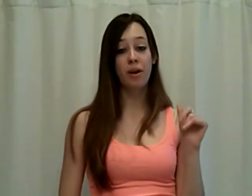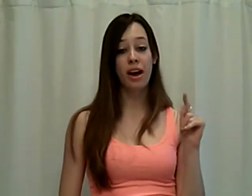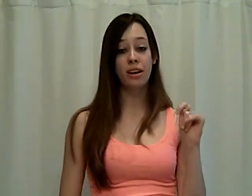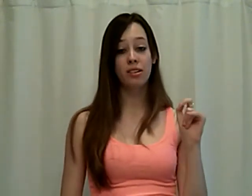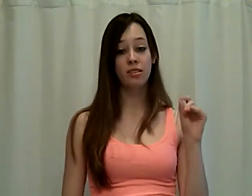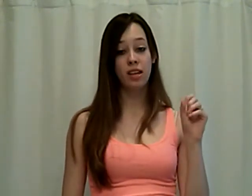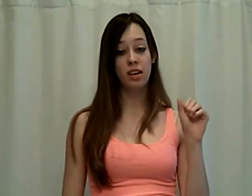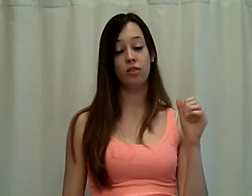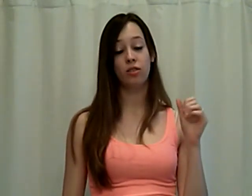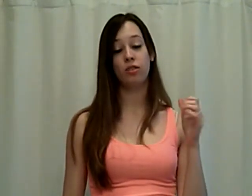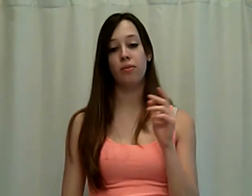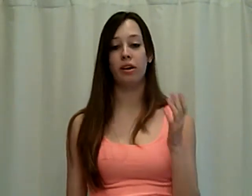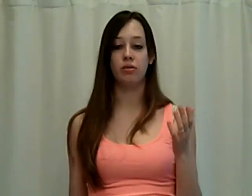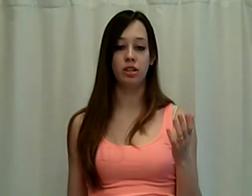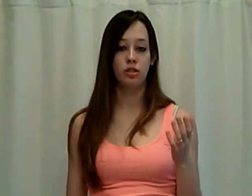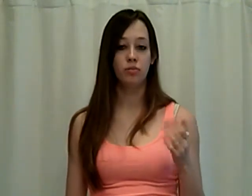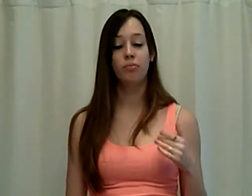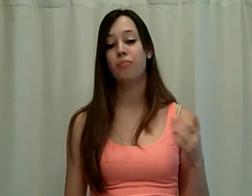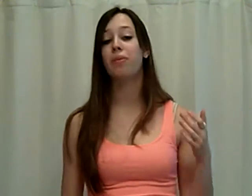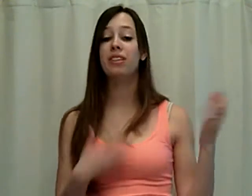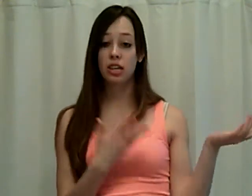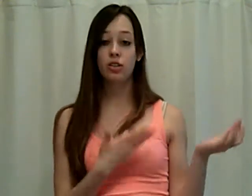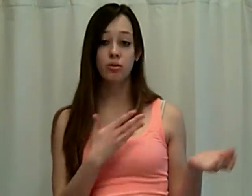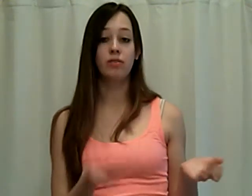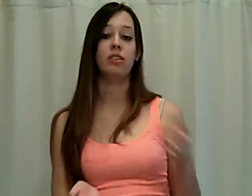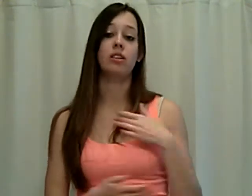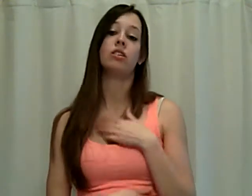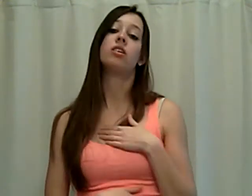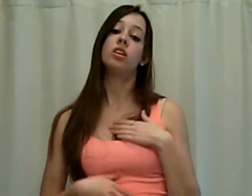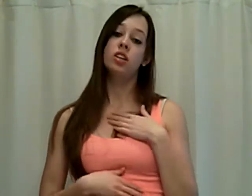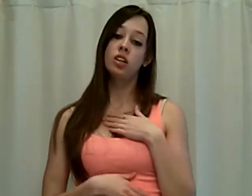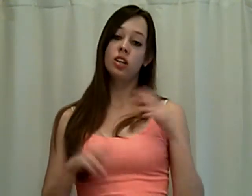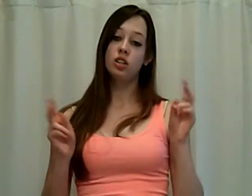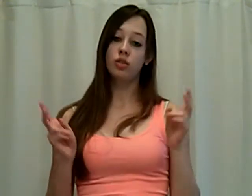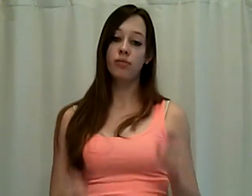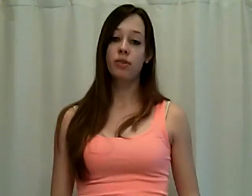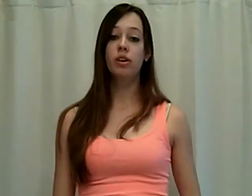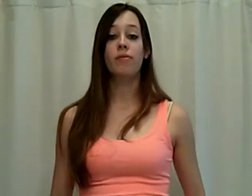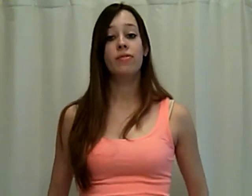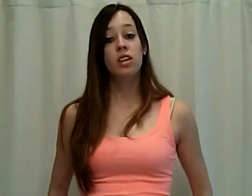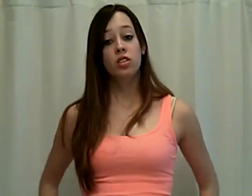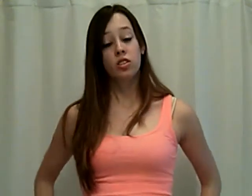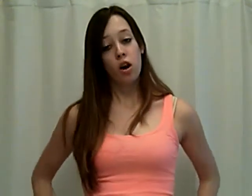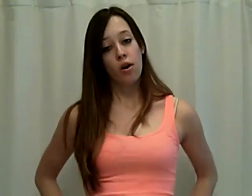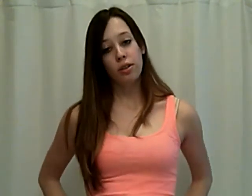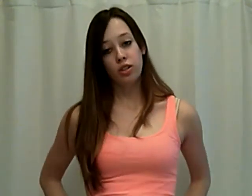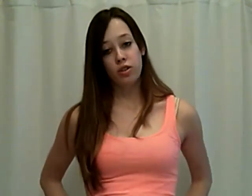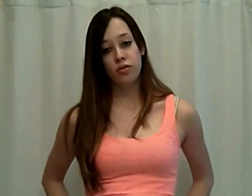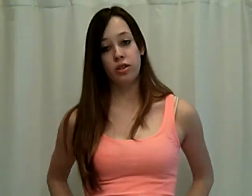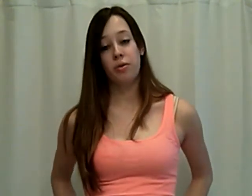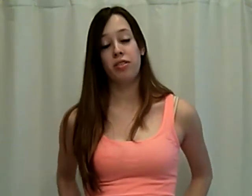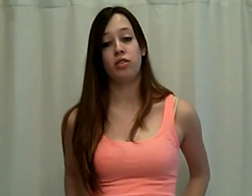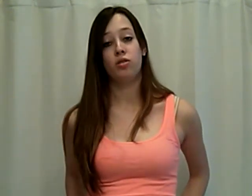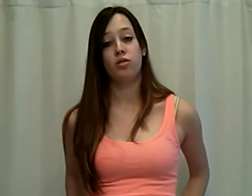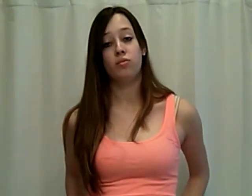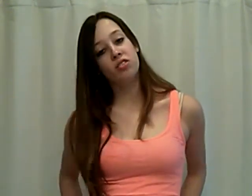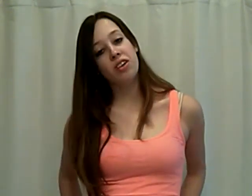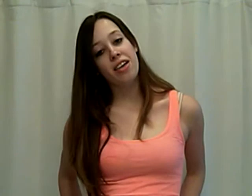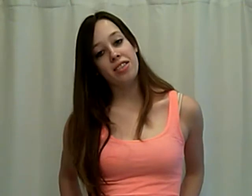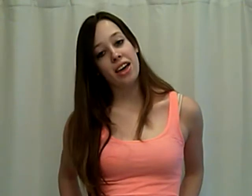by Taylor, or you can spell it 22, but by Taylor Swift, and then enjoy. Okay, so I'll let you hear the first part of the instrumental, and then